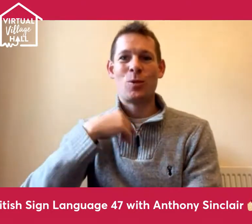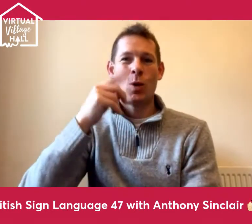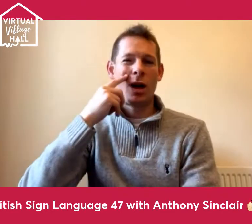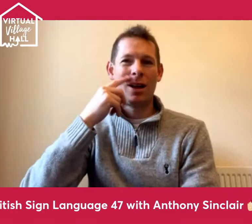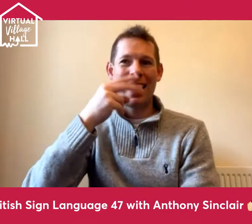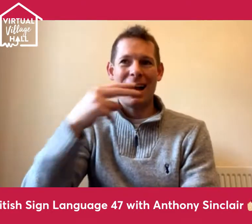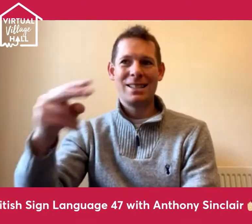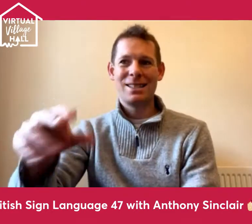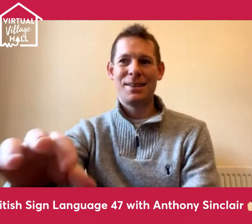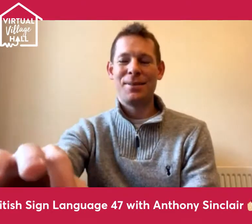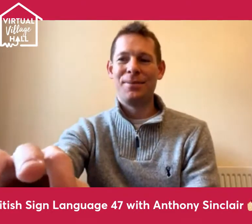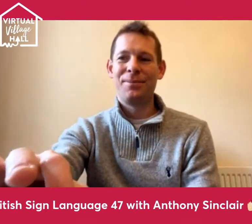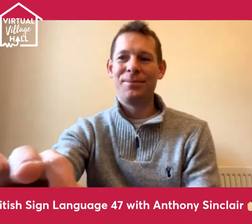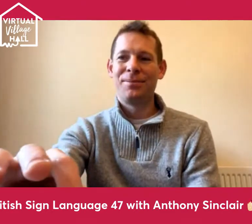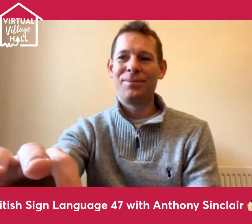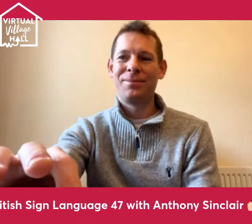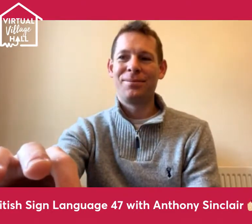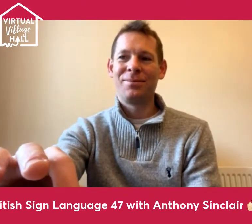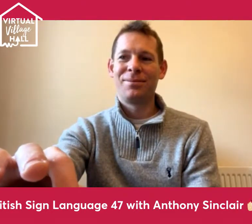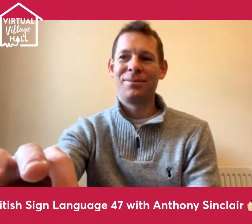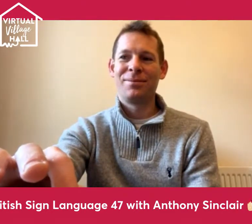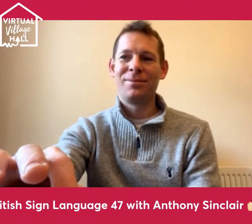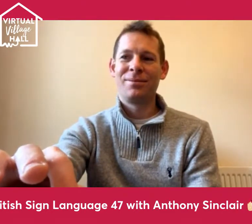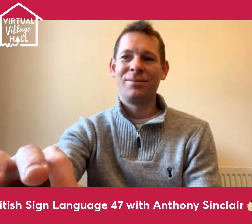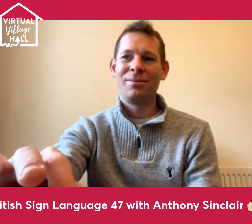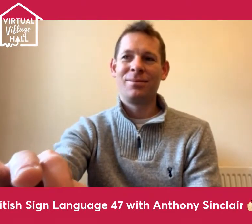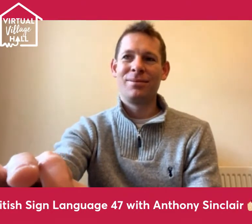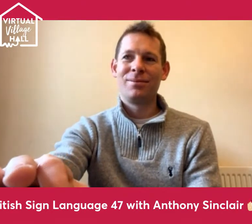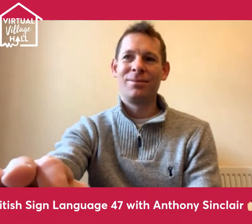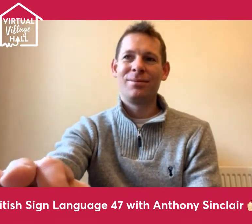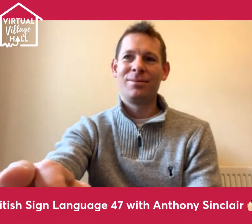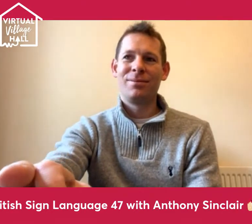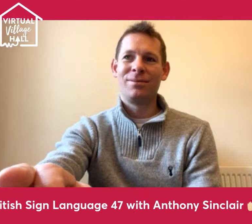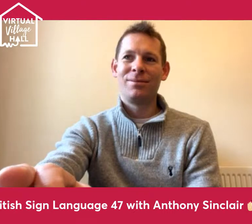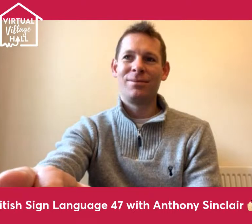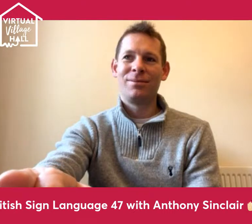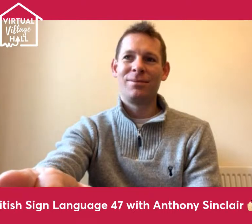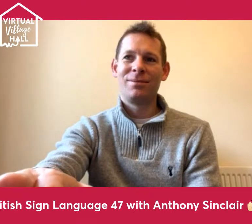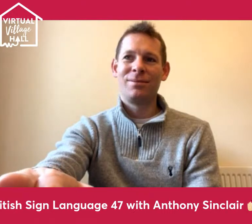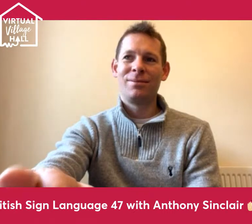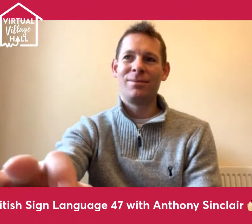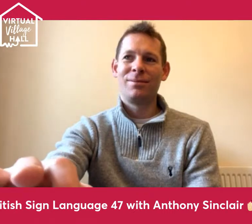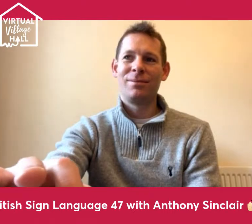Okay. Okay, so let's check the answers and see how many you got.